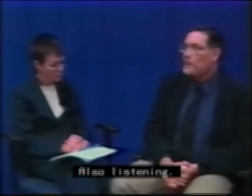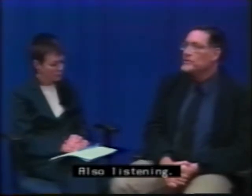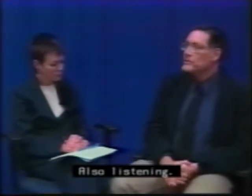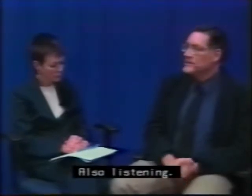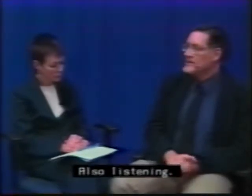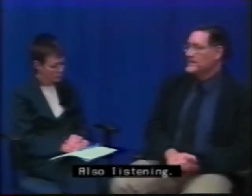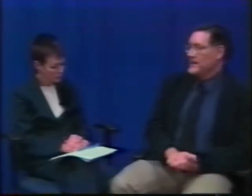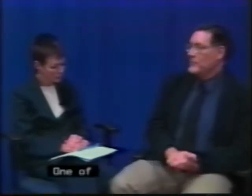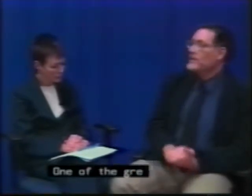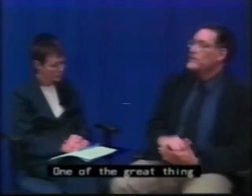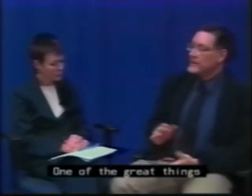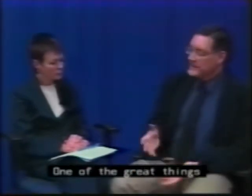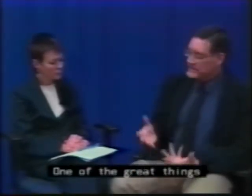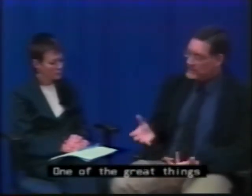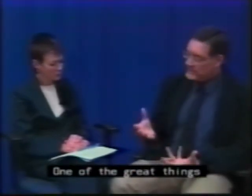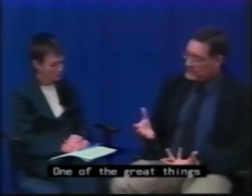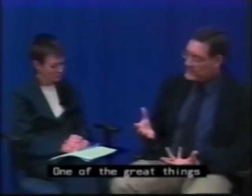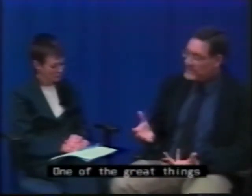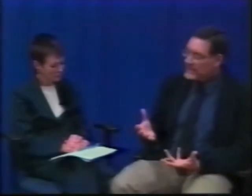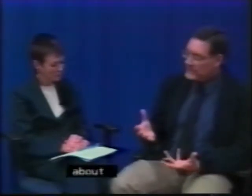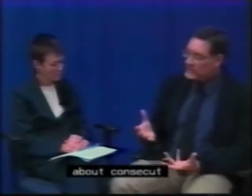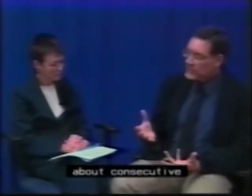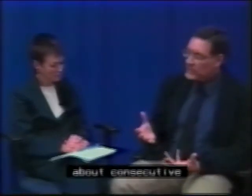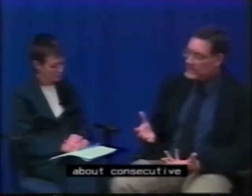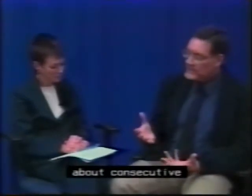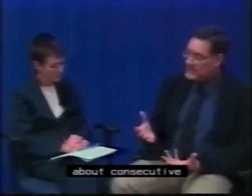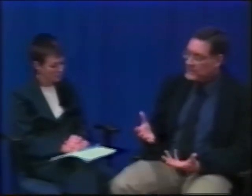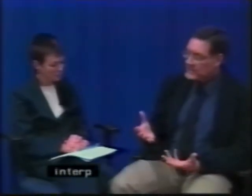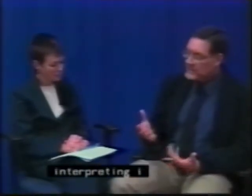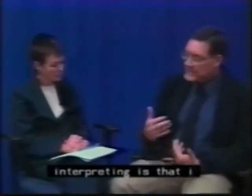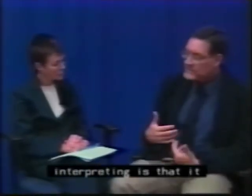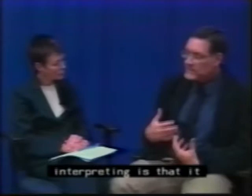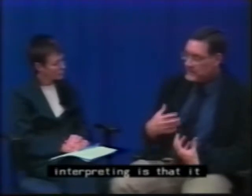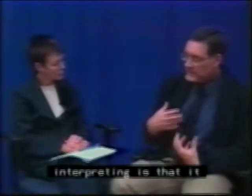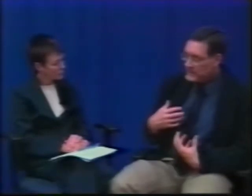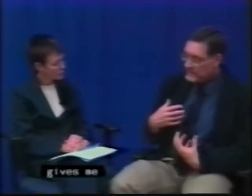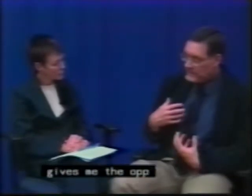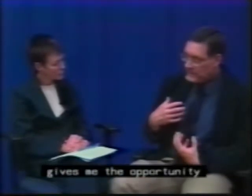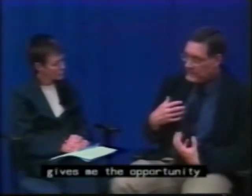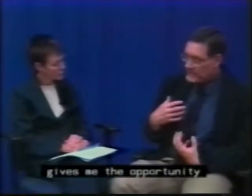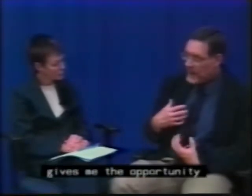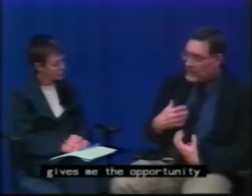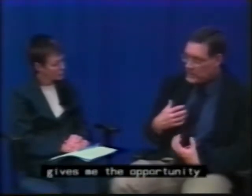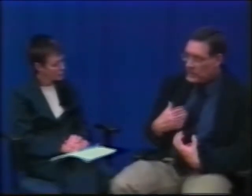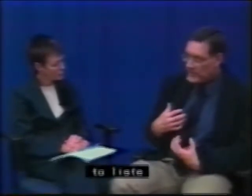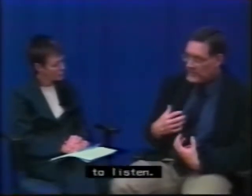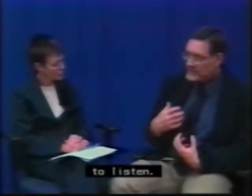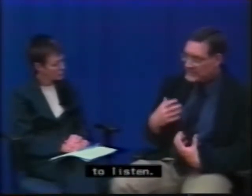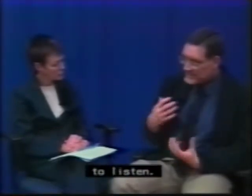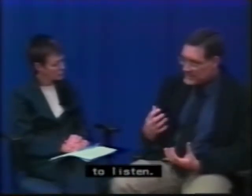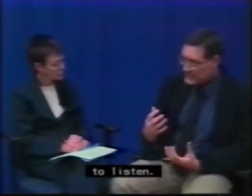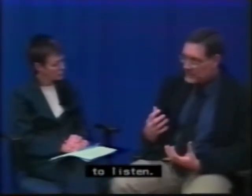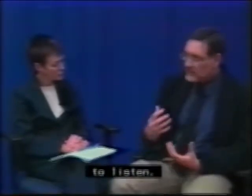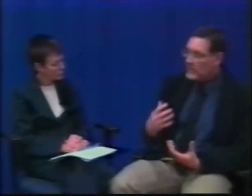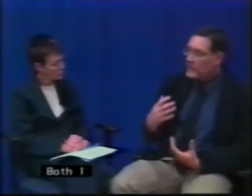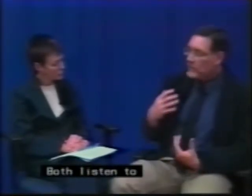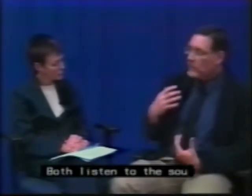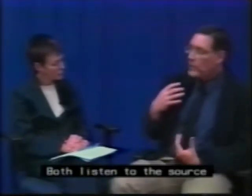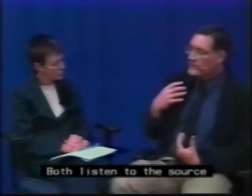Also listening, one of the great things about consecutive interpreting is it gives me the opportunity to listen, both